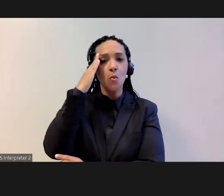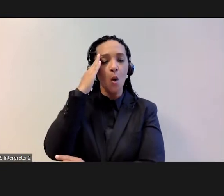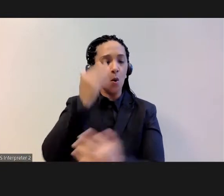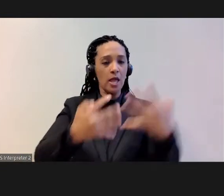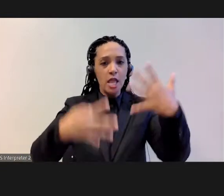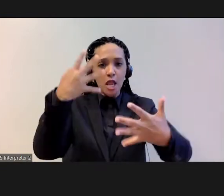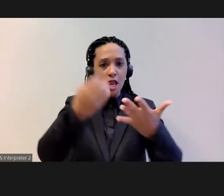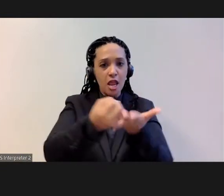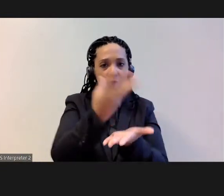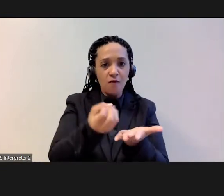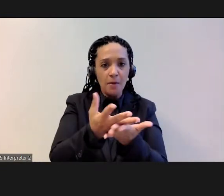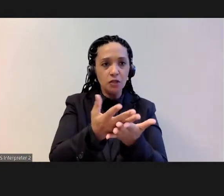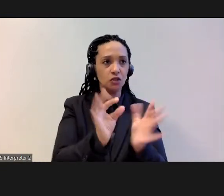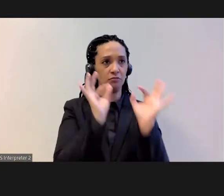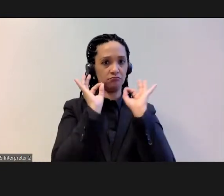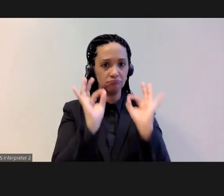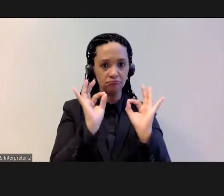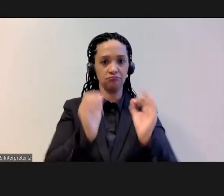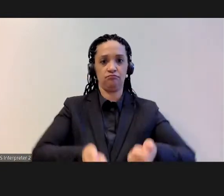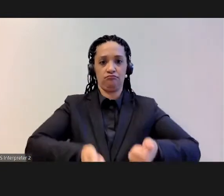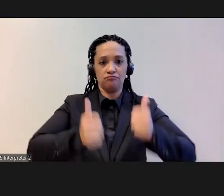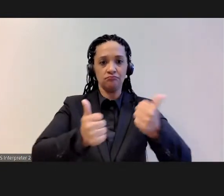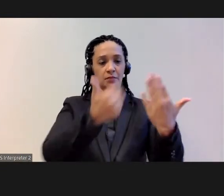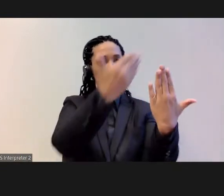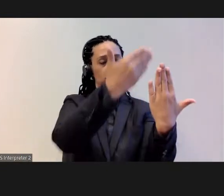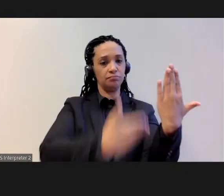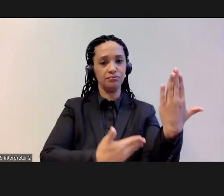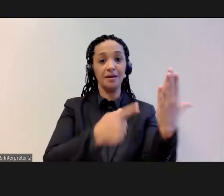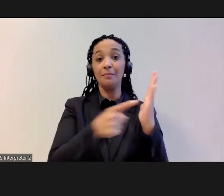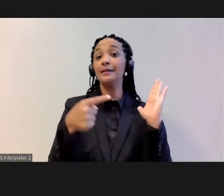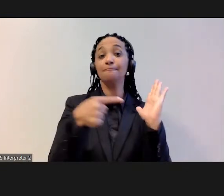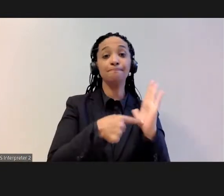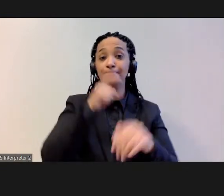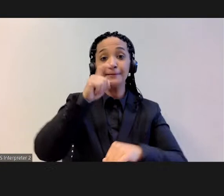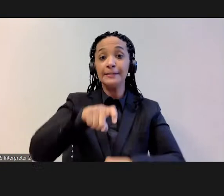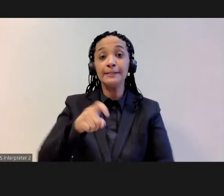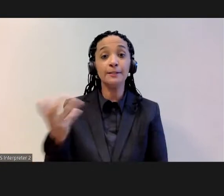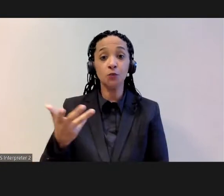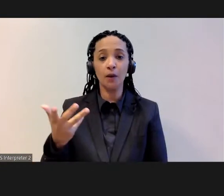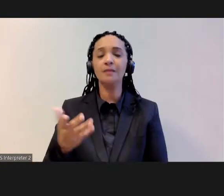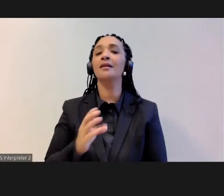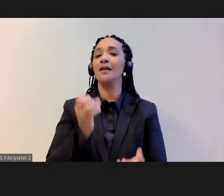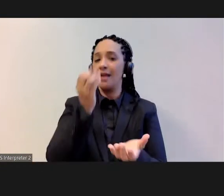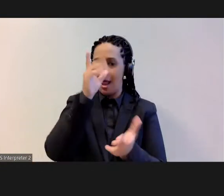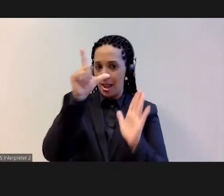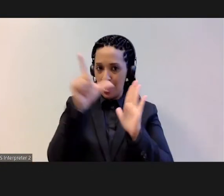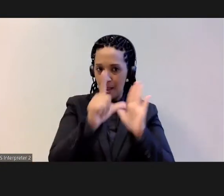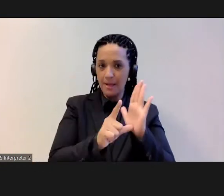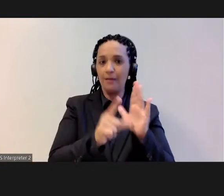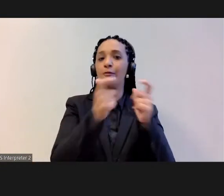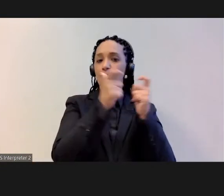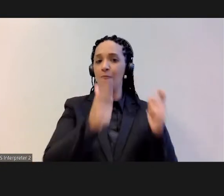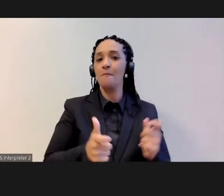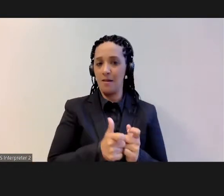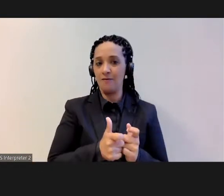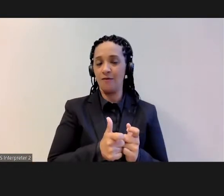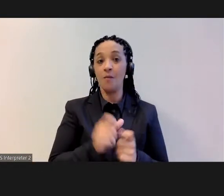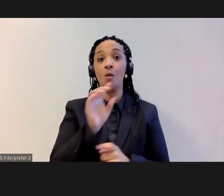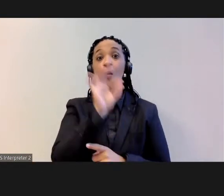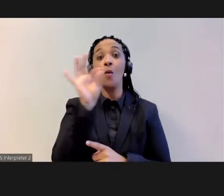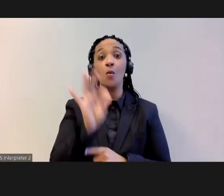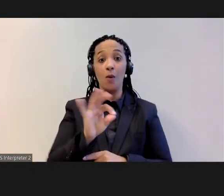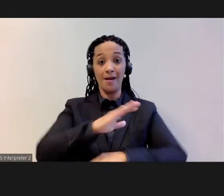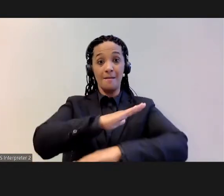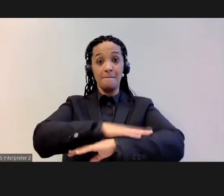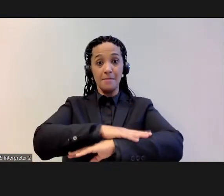time? But also that requires regulation so that access to that information, those data platforms, is clear,